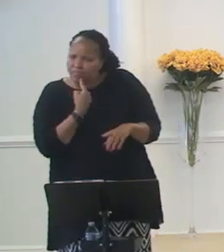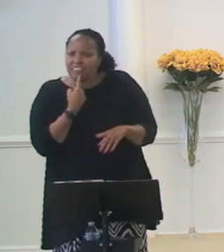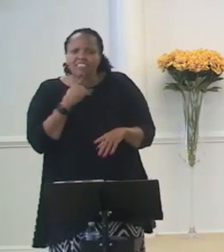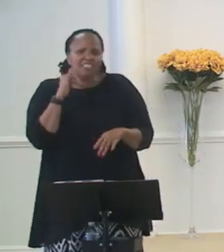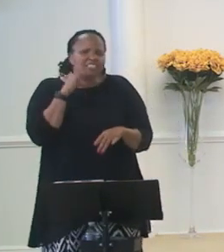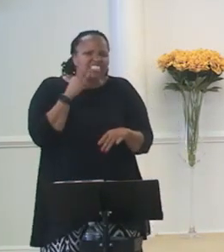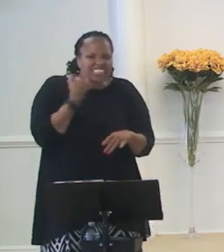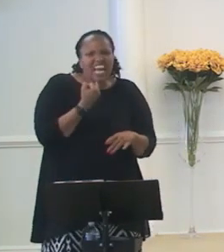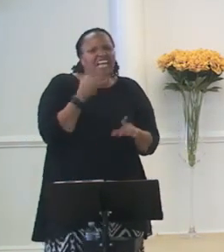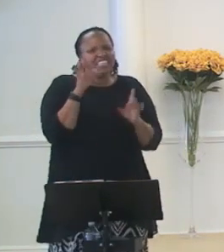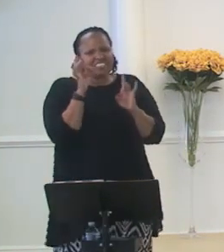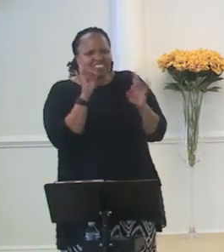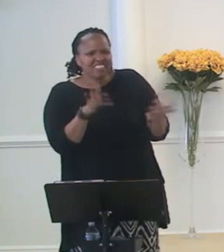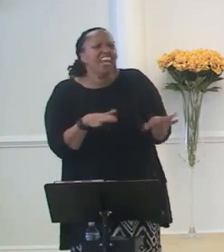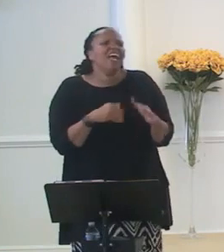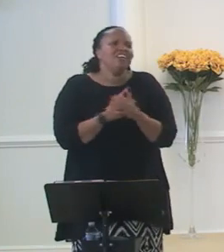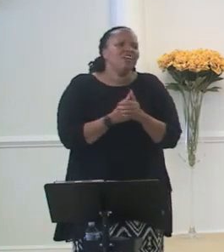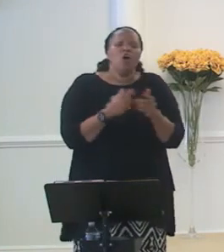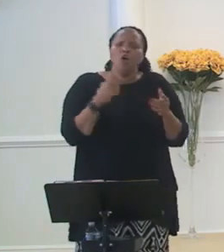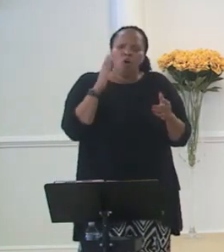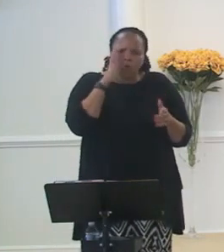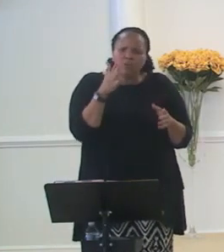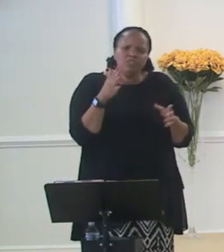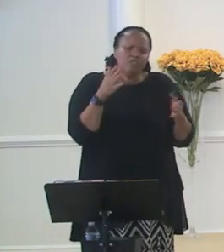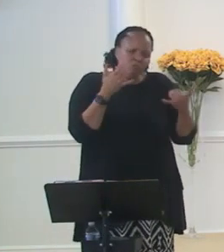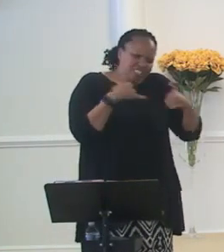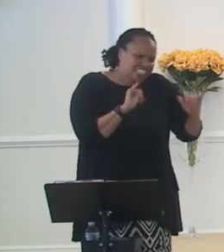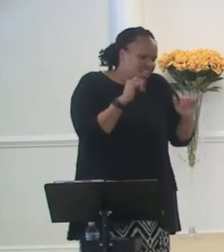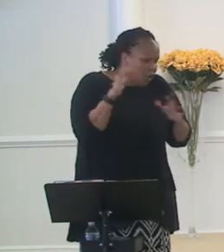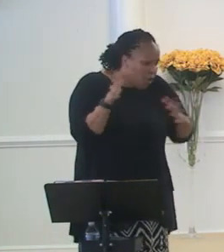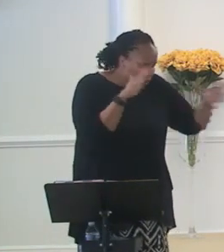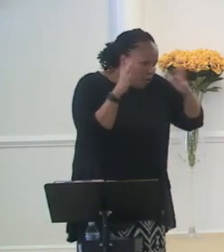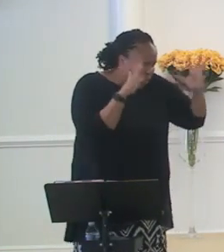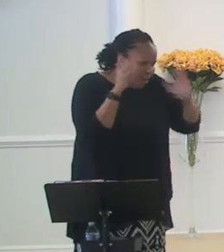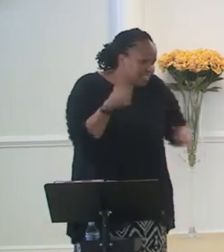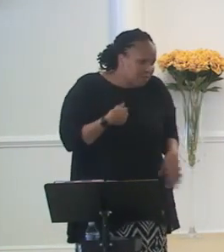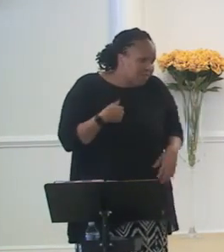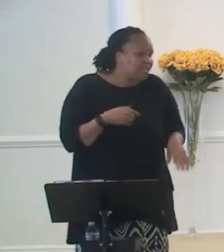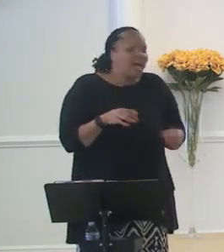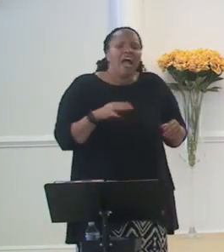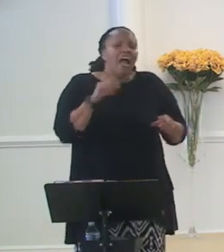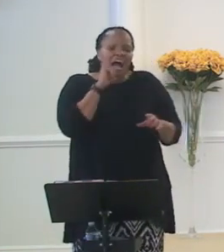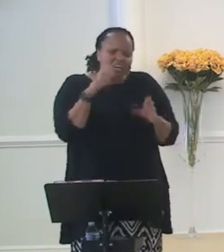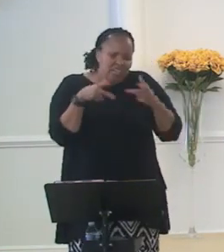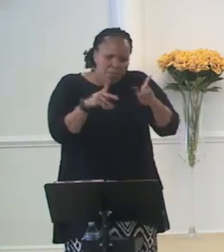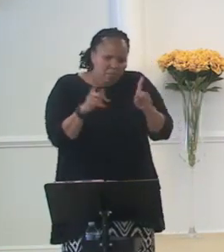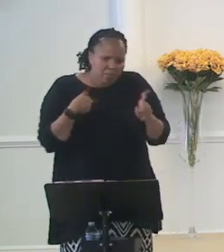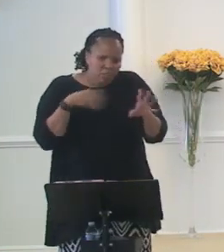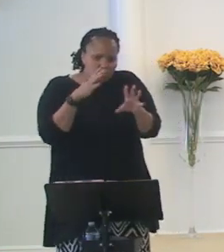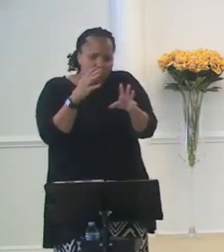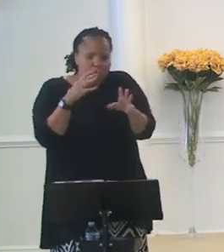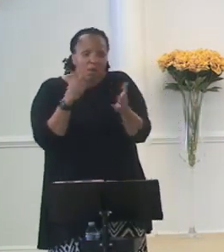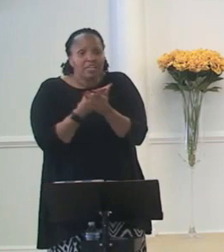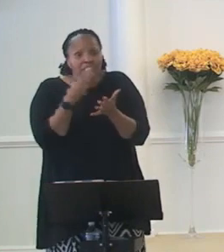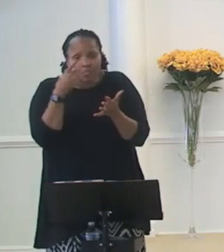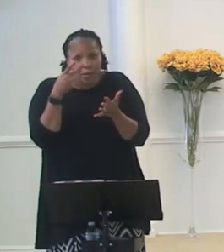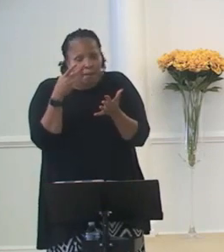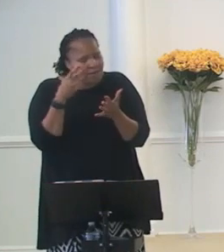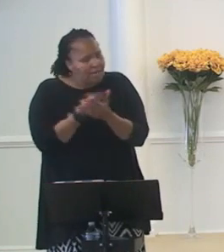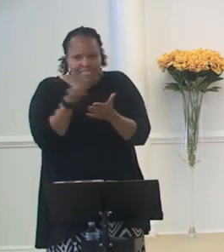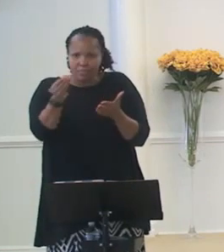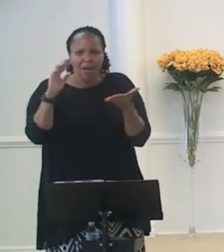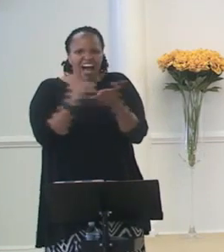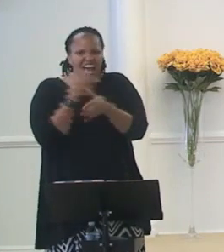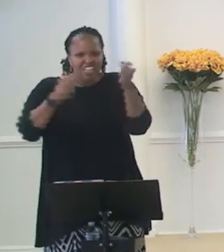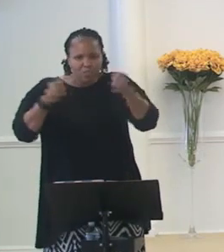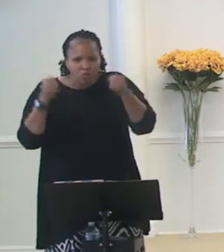the malice, would you still praise me? Because I didn't let you settle in the house, then I didn't let you get the car that you want. Would you still praise